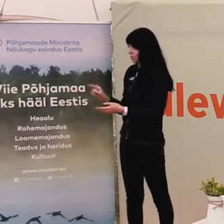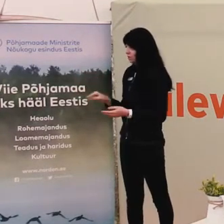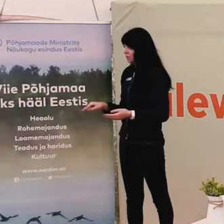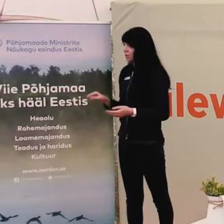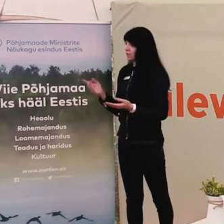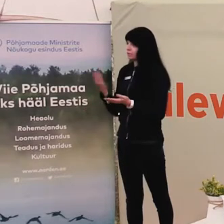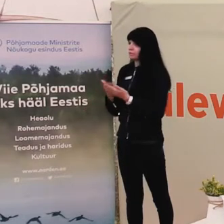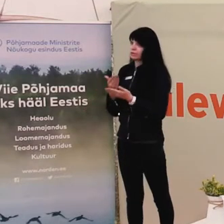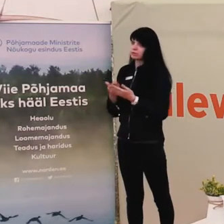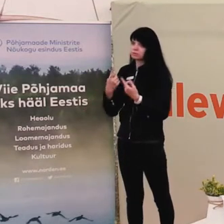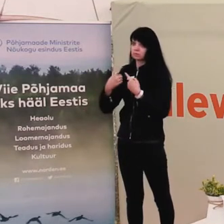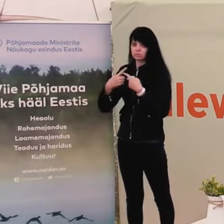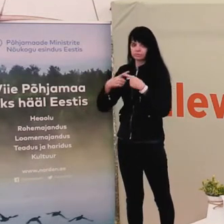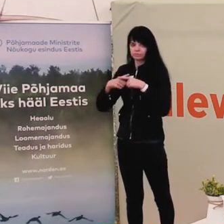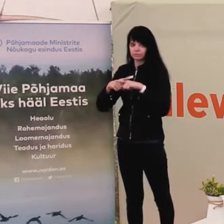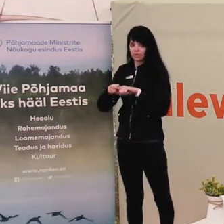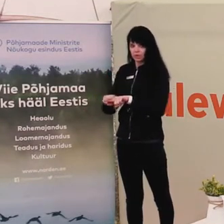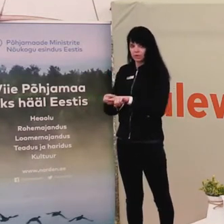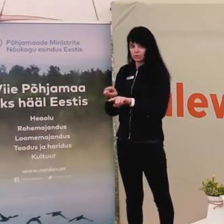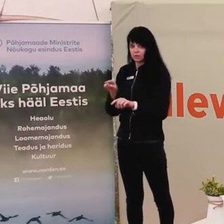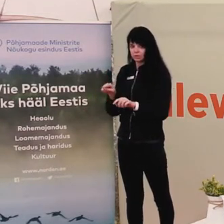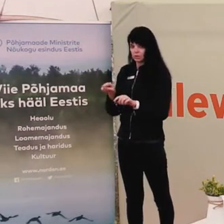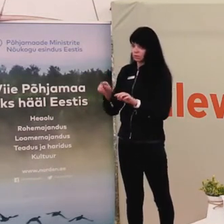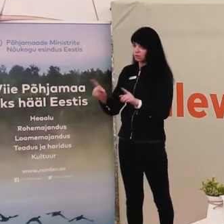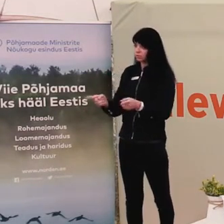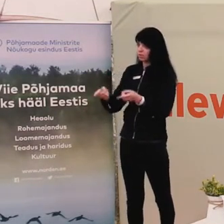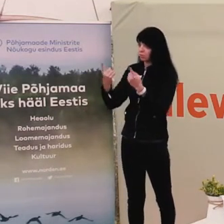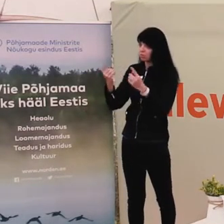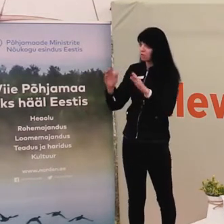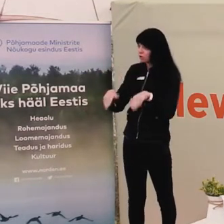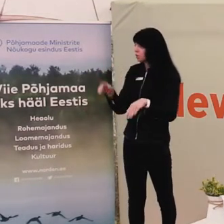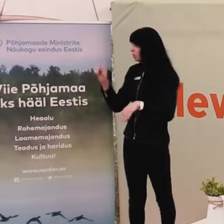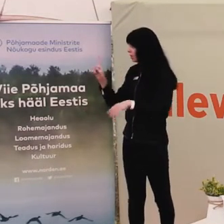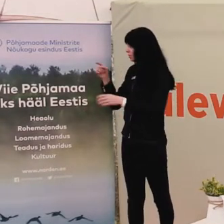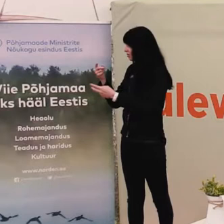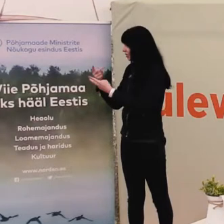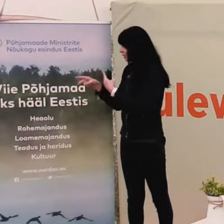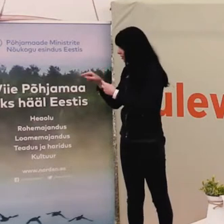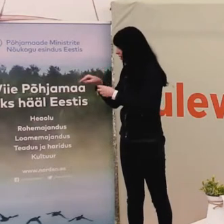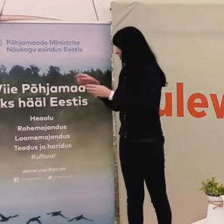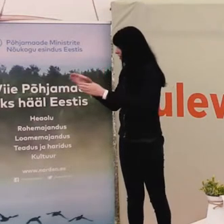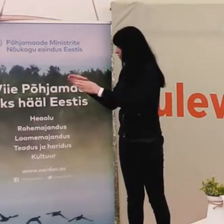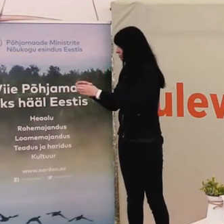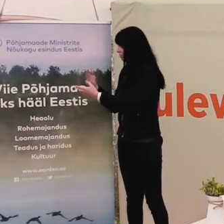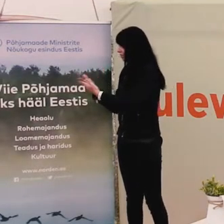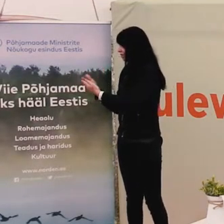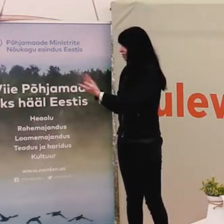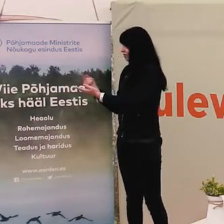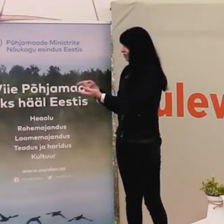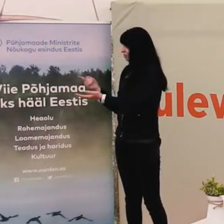environmental technologies, then you can grow. Right? But do you produce some random